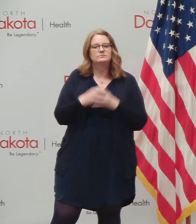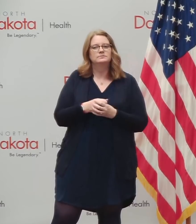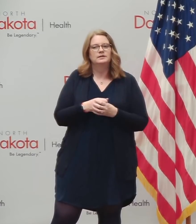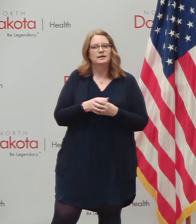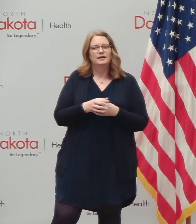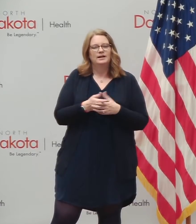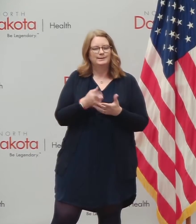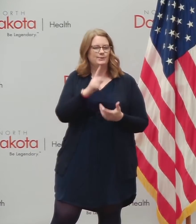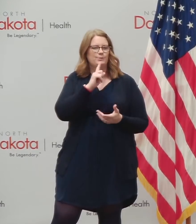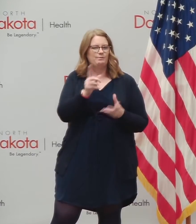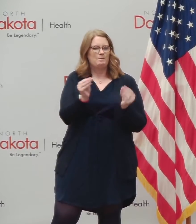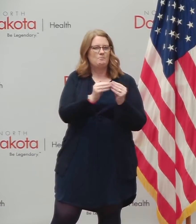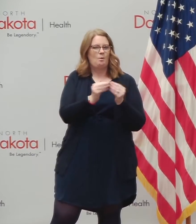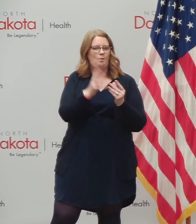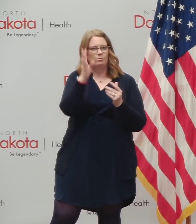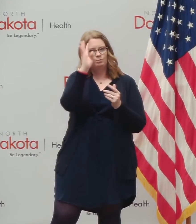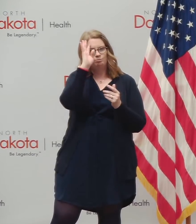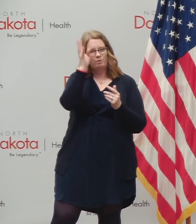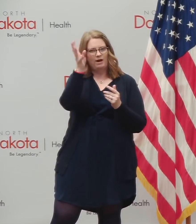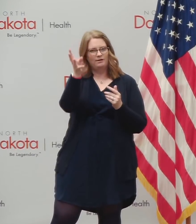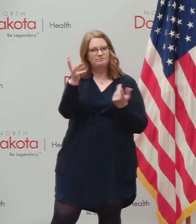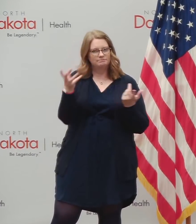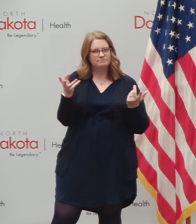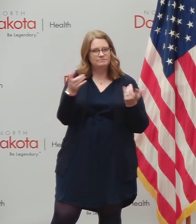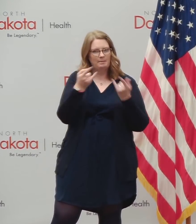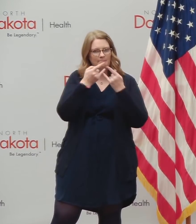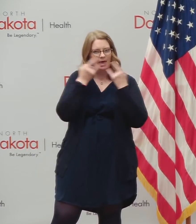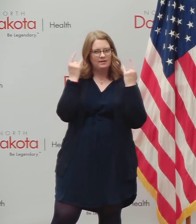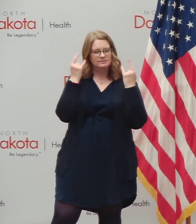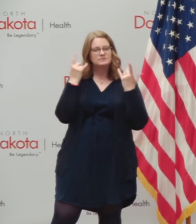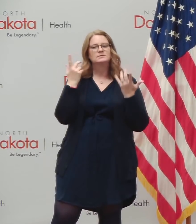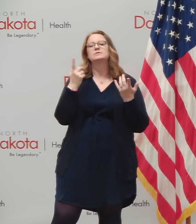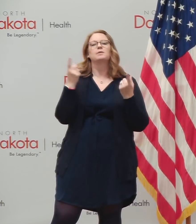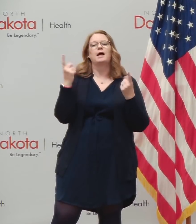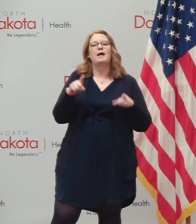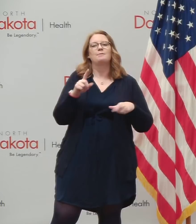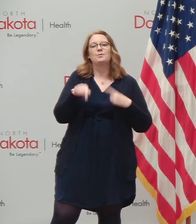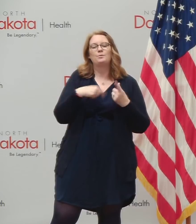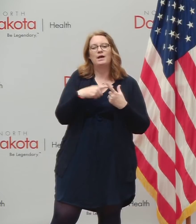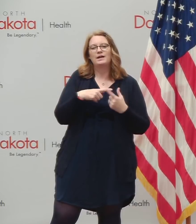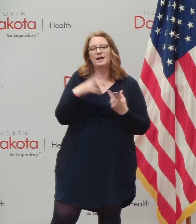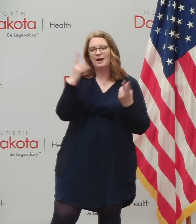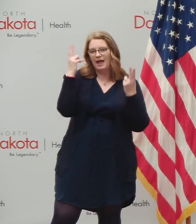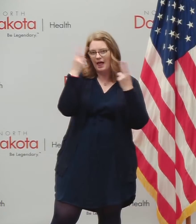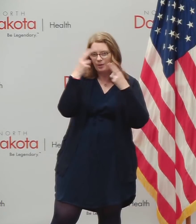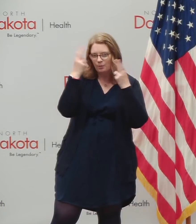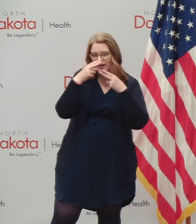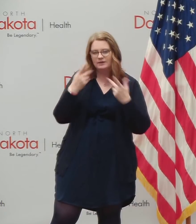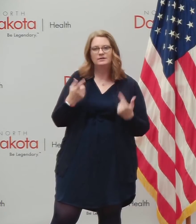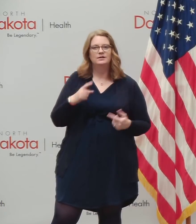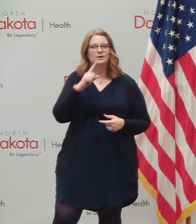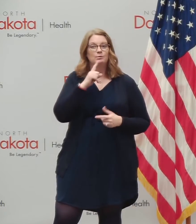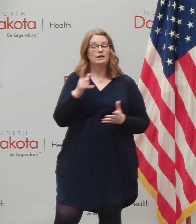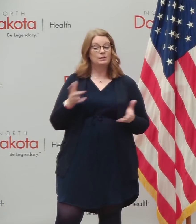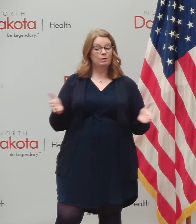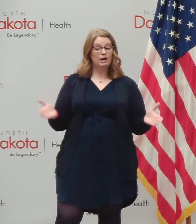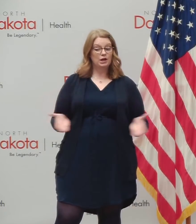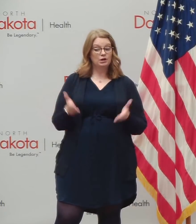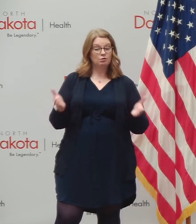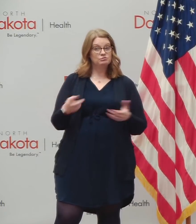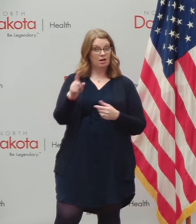of creative ones that will be coming out on Halloween. So we encourage everyone to be extra